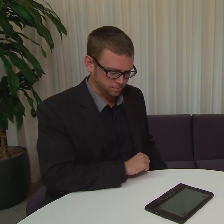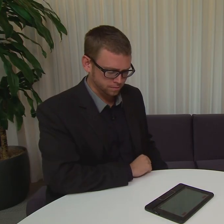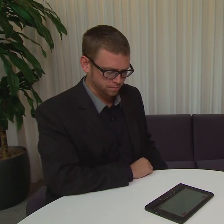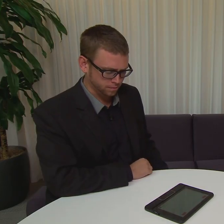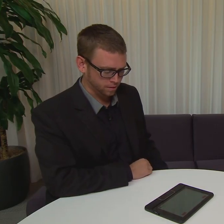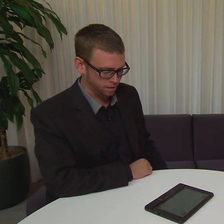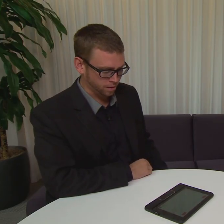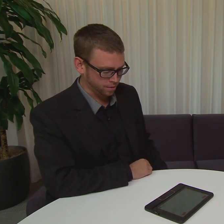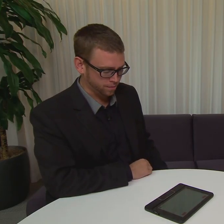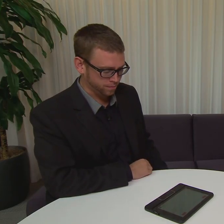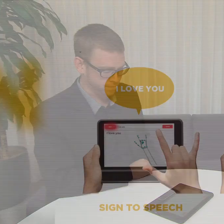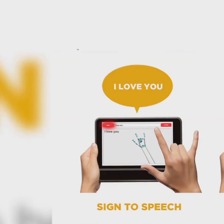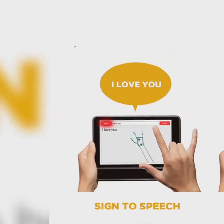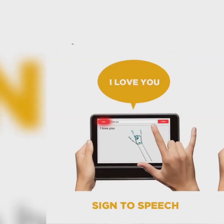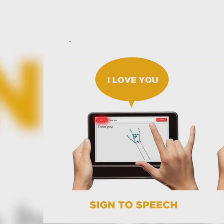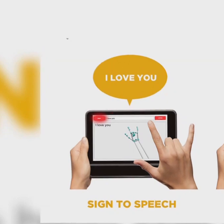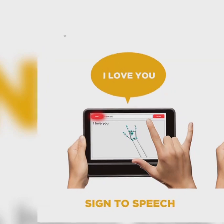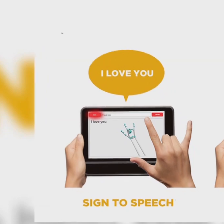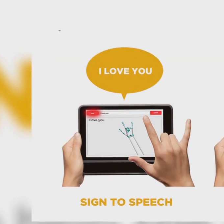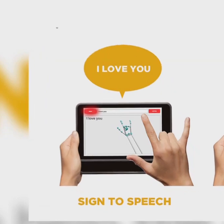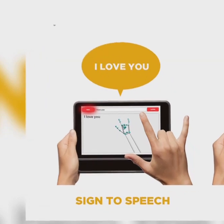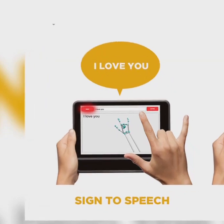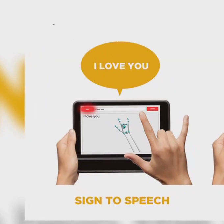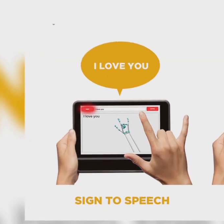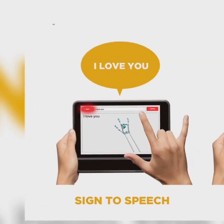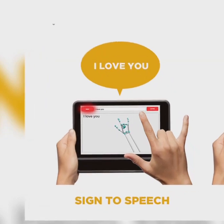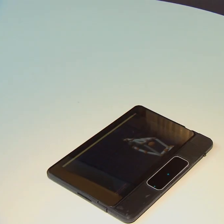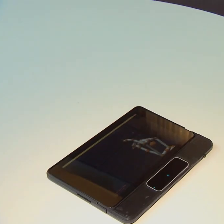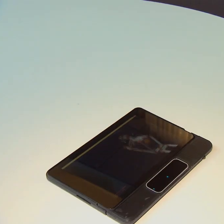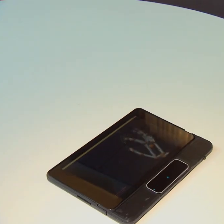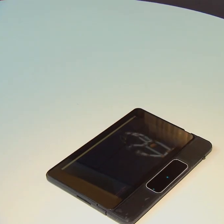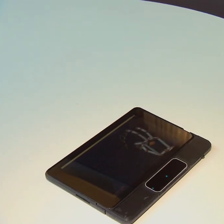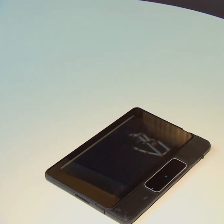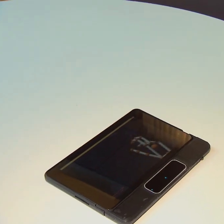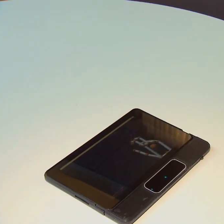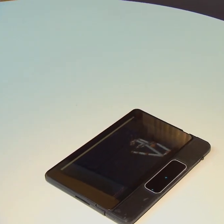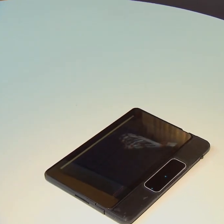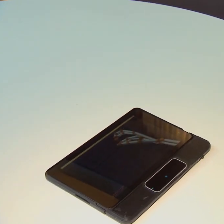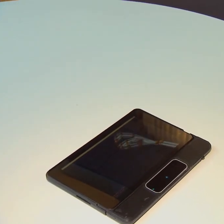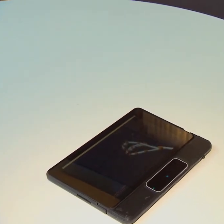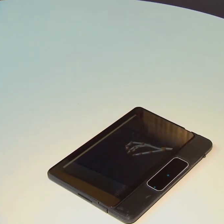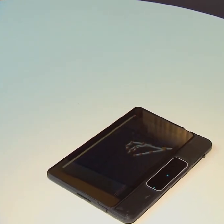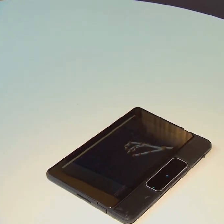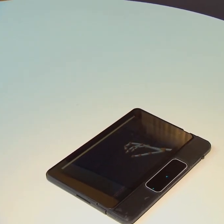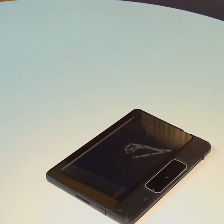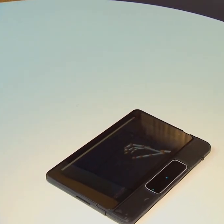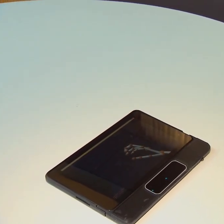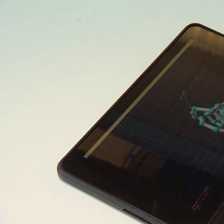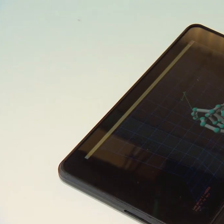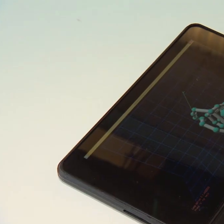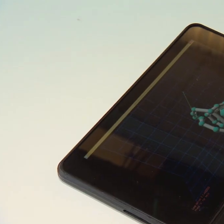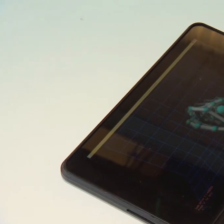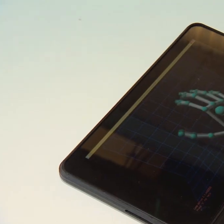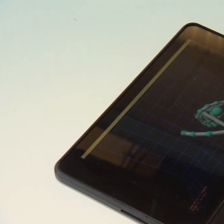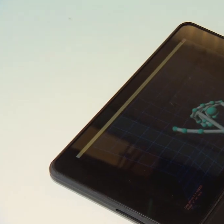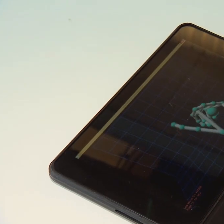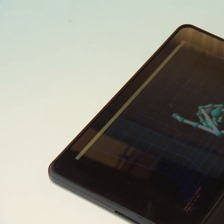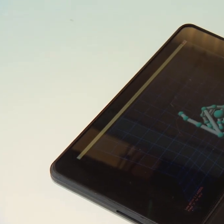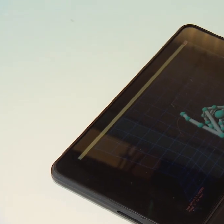my name is Ryan. The motion-savvy team has built Uni, a tablet case embedded with Leap Motion's gesture-sensing technology to capture the sign